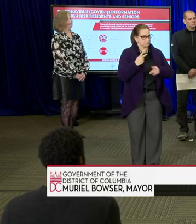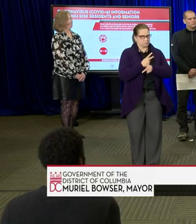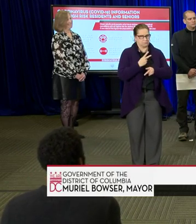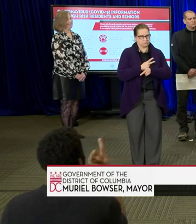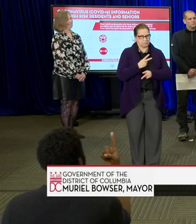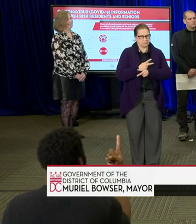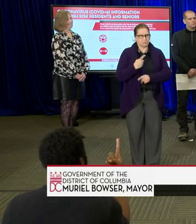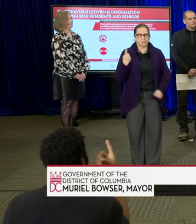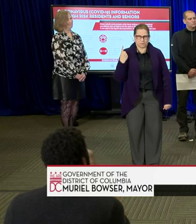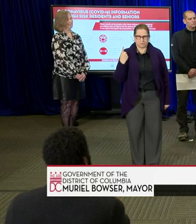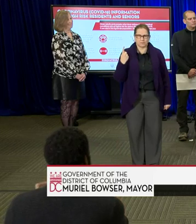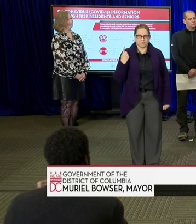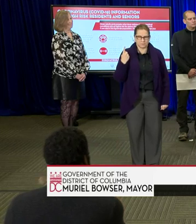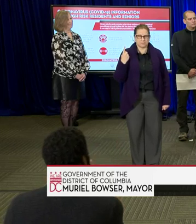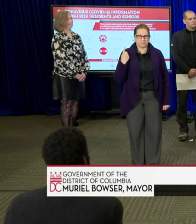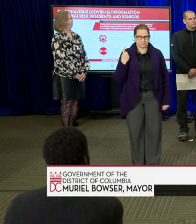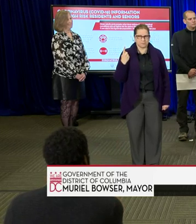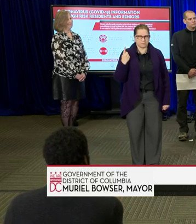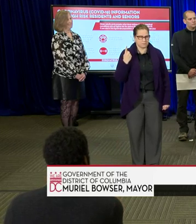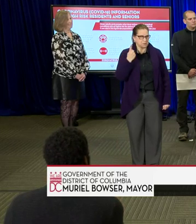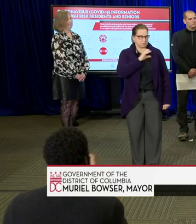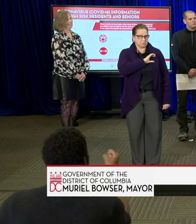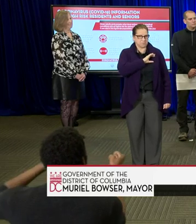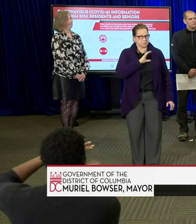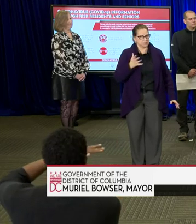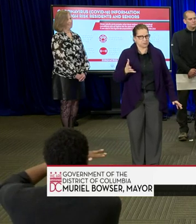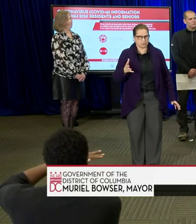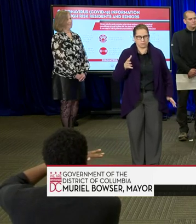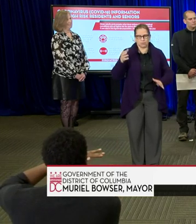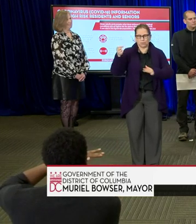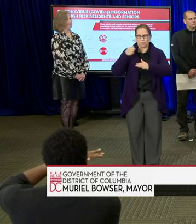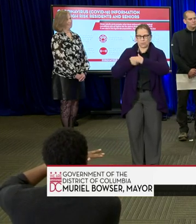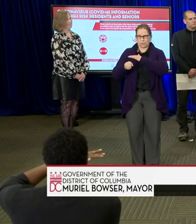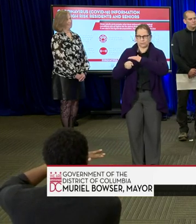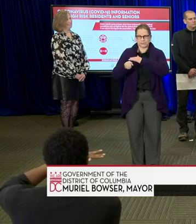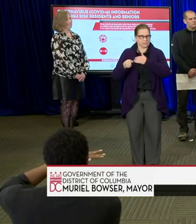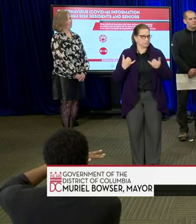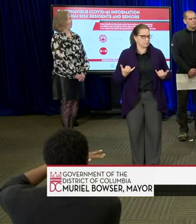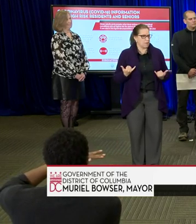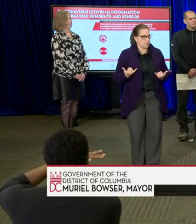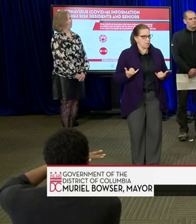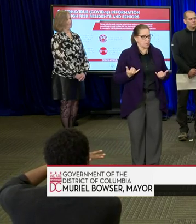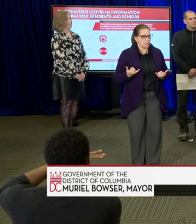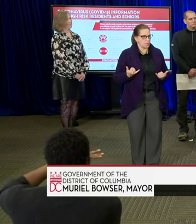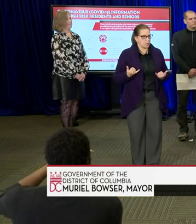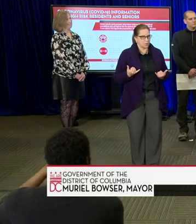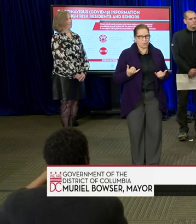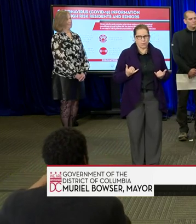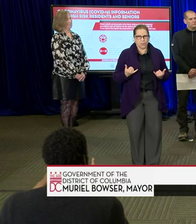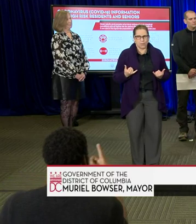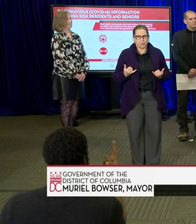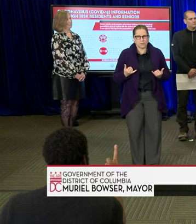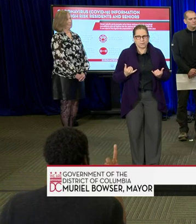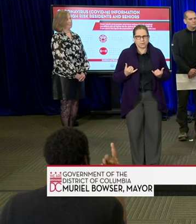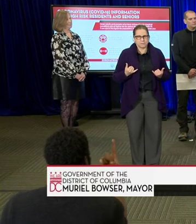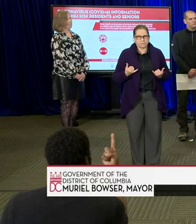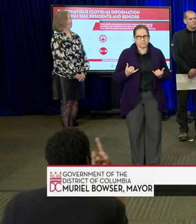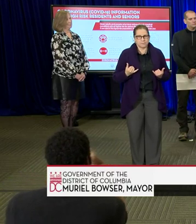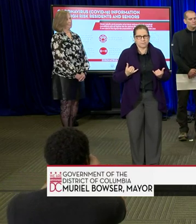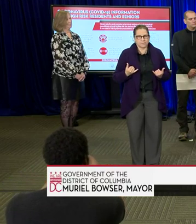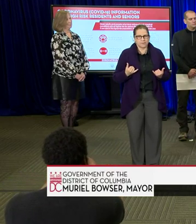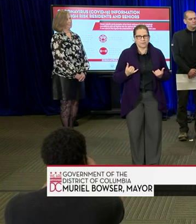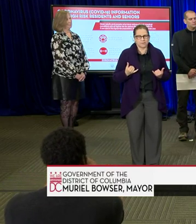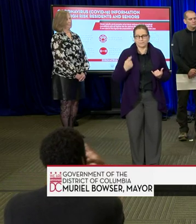being quarantined as a result of interaction. That contact tracing will continue today. But as of right now, one positive,